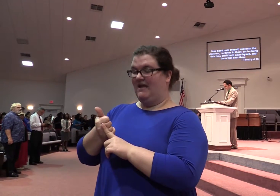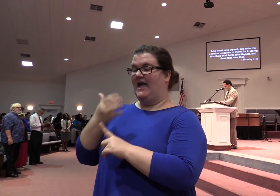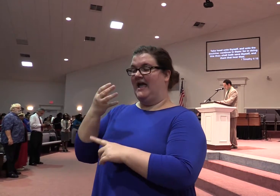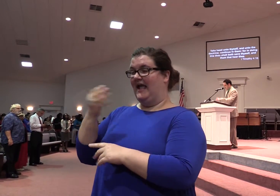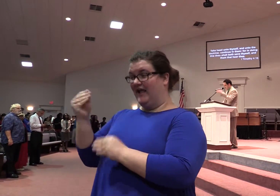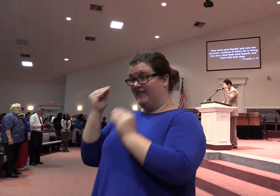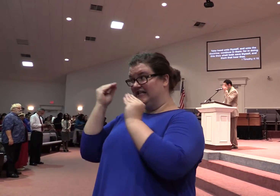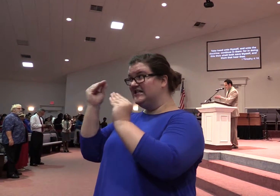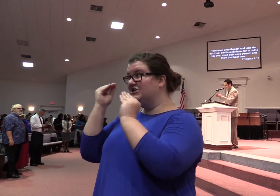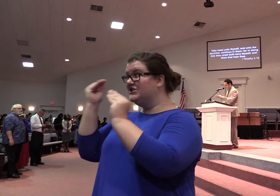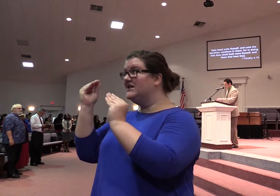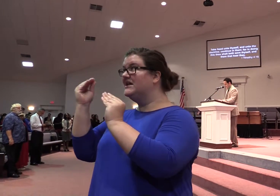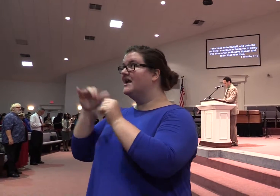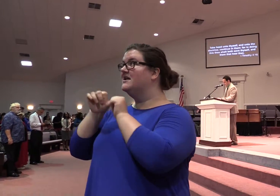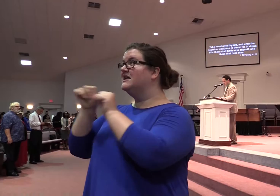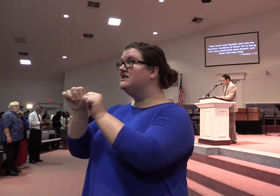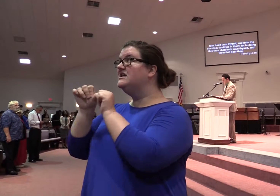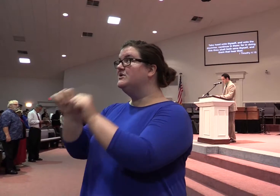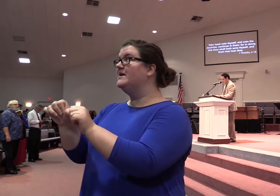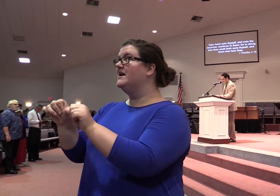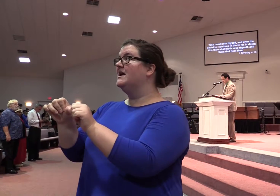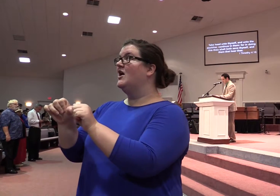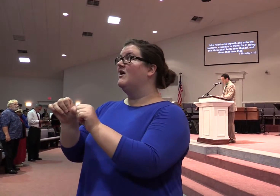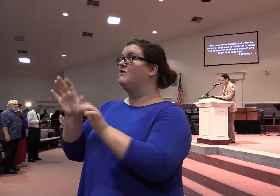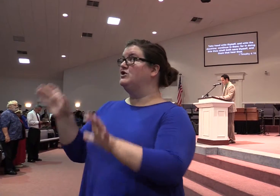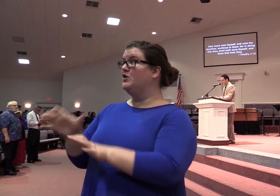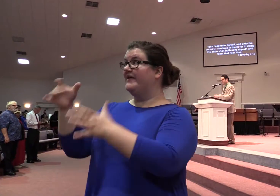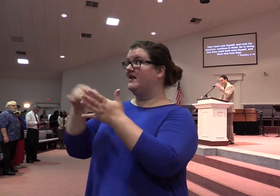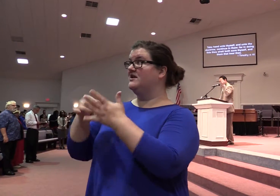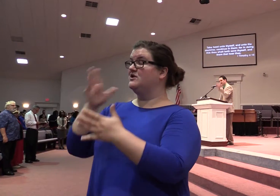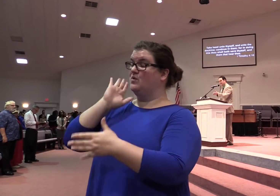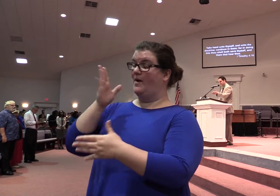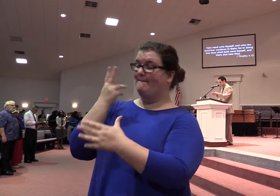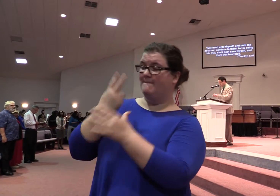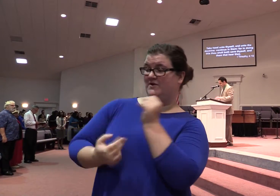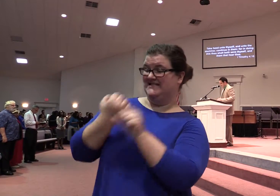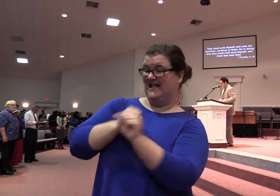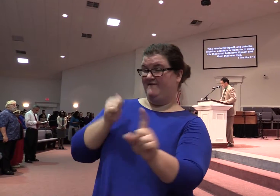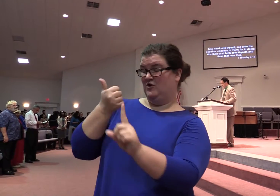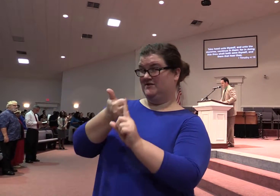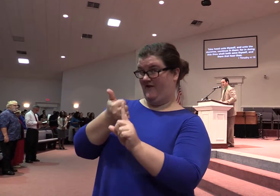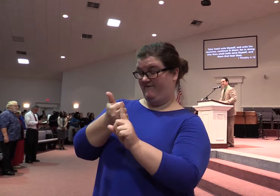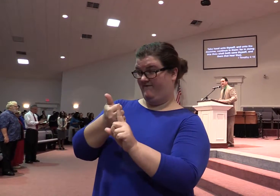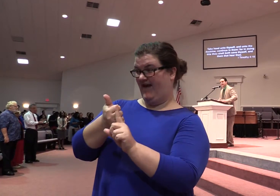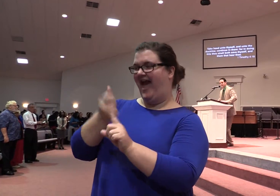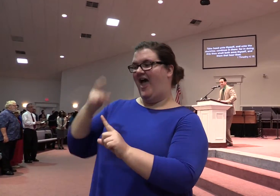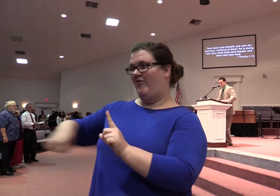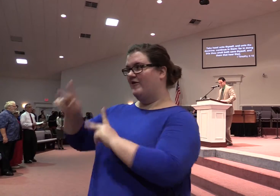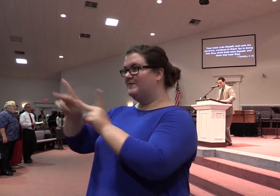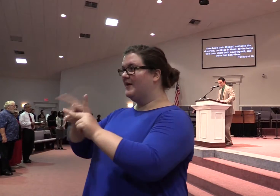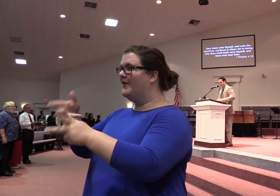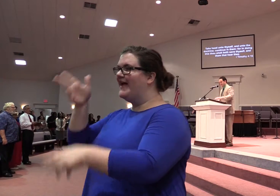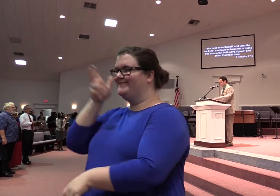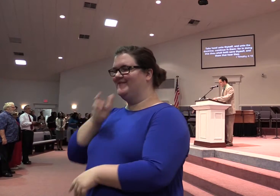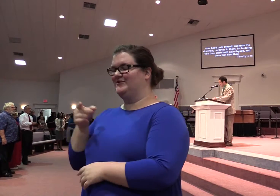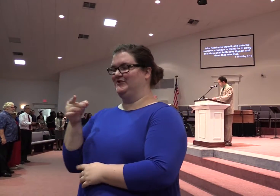doctrine. Continue in them, for in doing this thou shalt both save thyself and them that hear